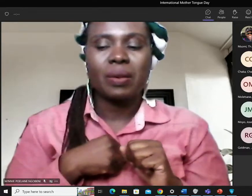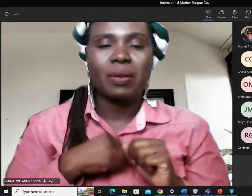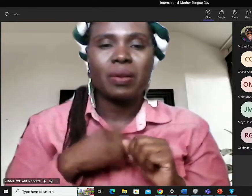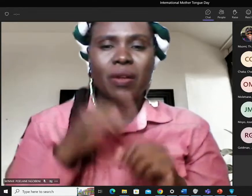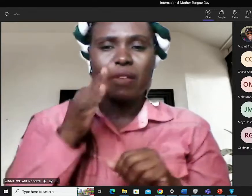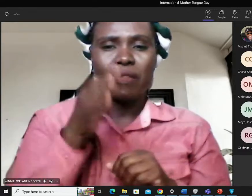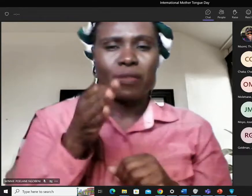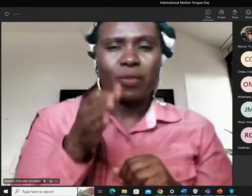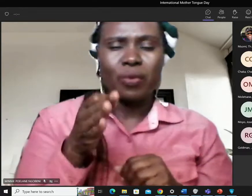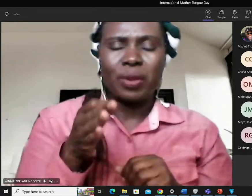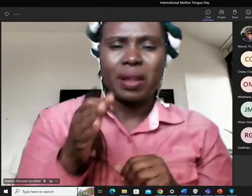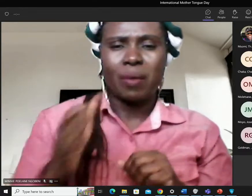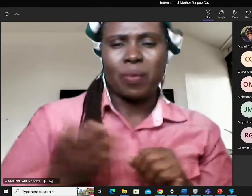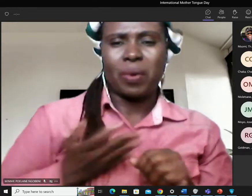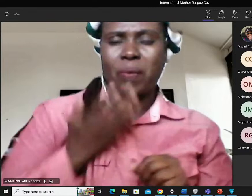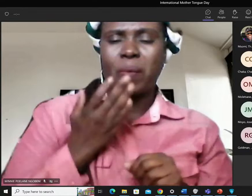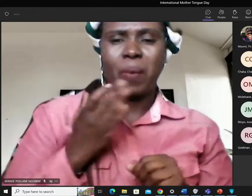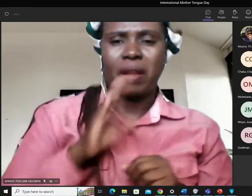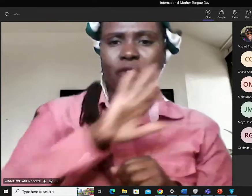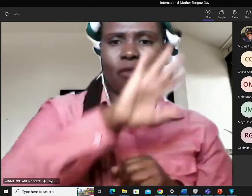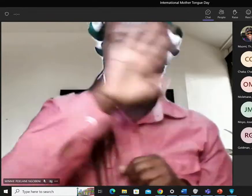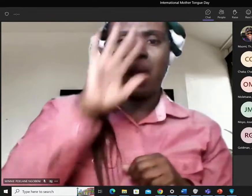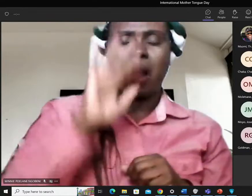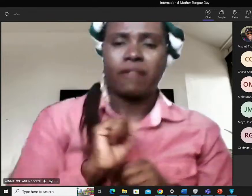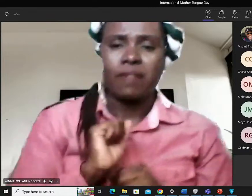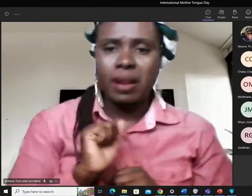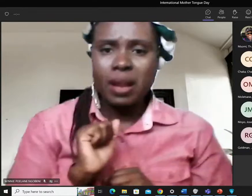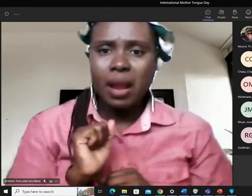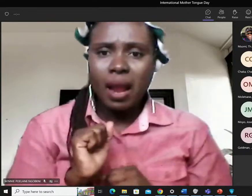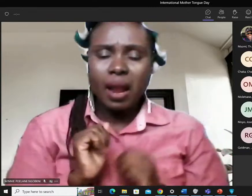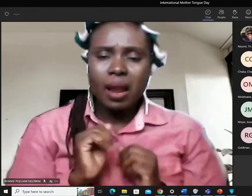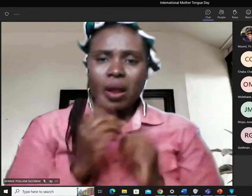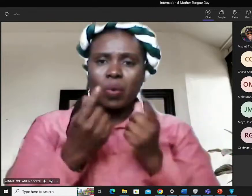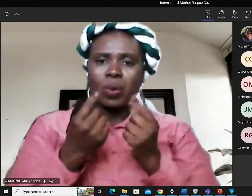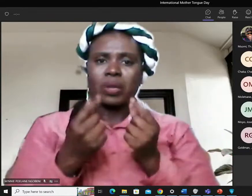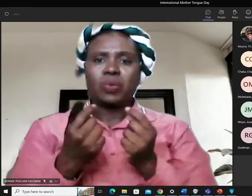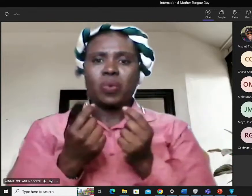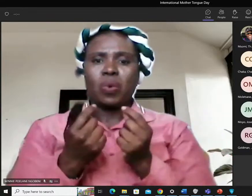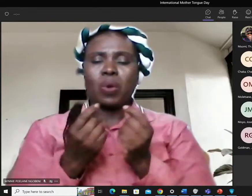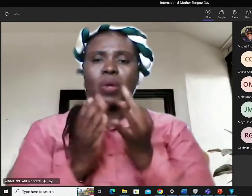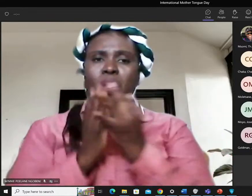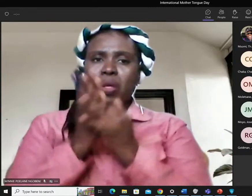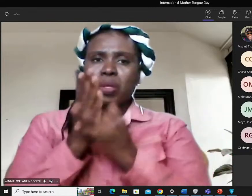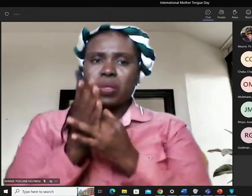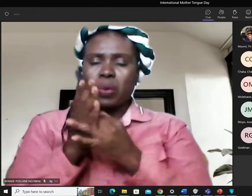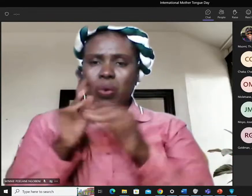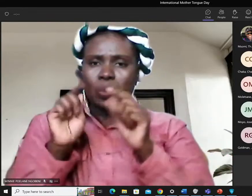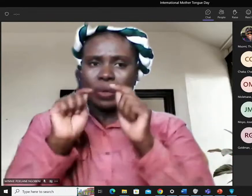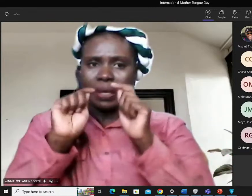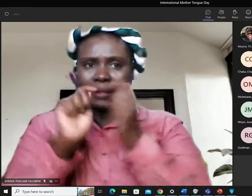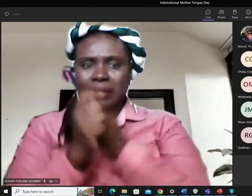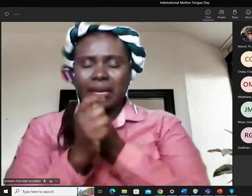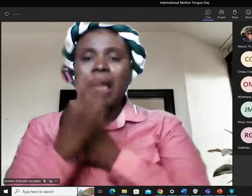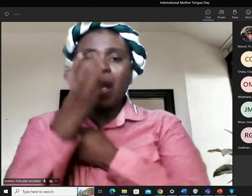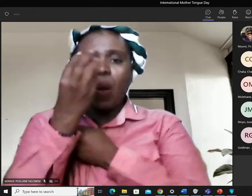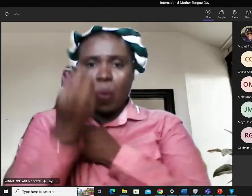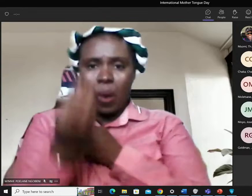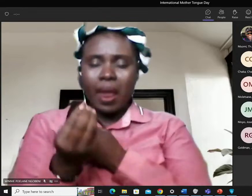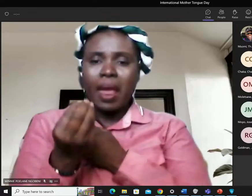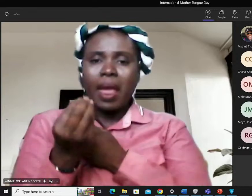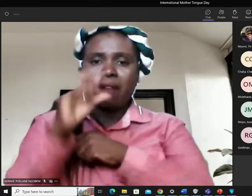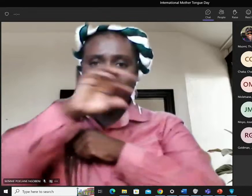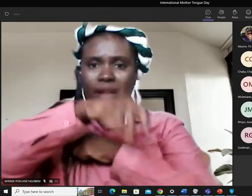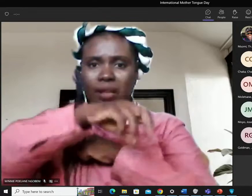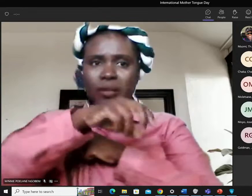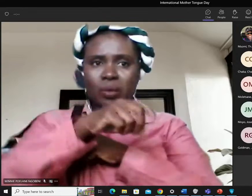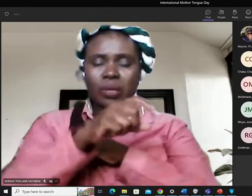of Africa, we do that through transformation. And we have a unit that is dedicated